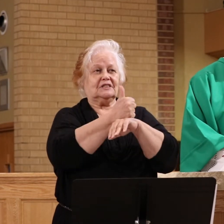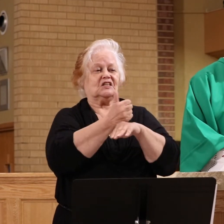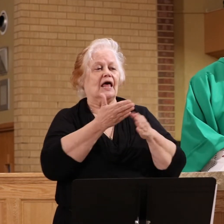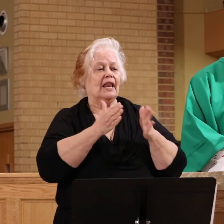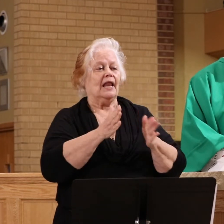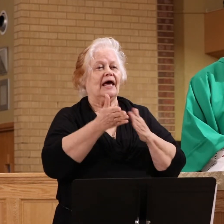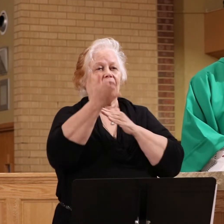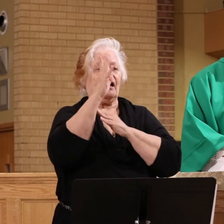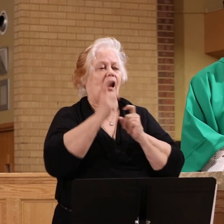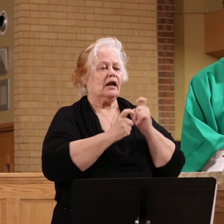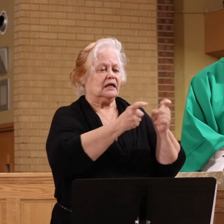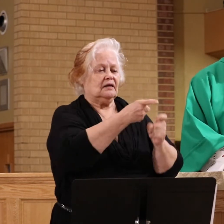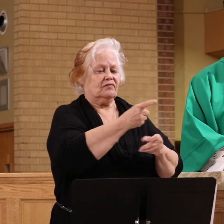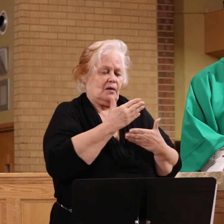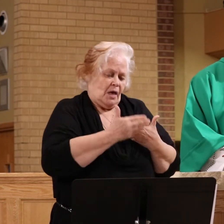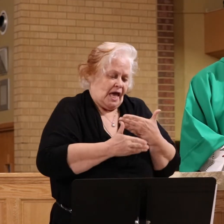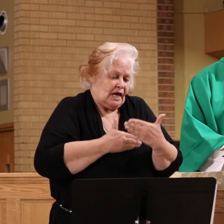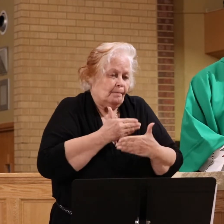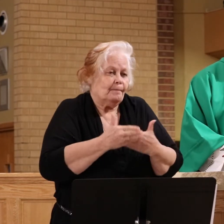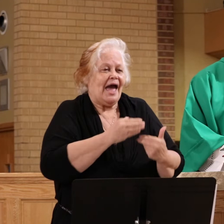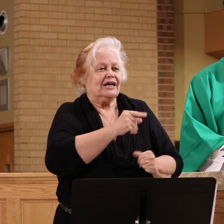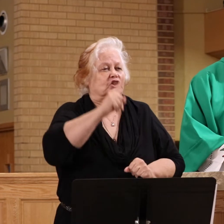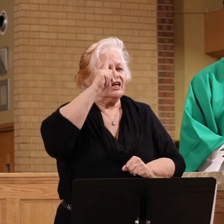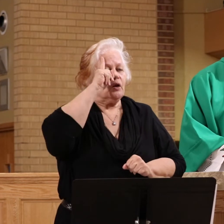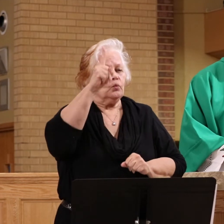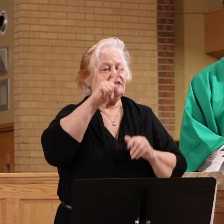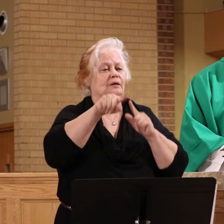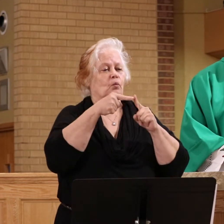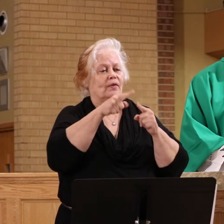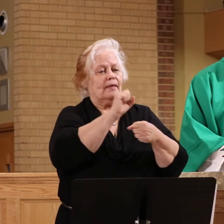grant them compassion and wisdom in their